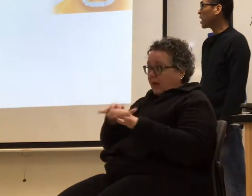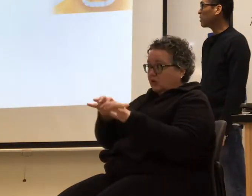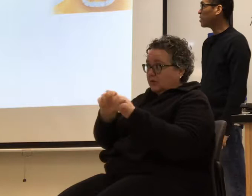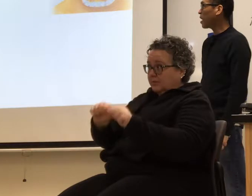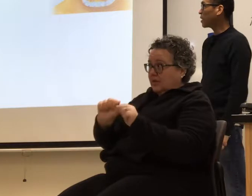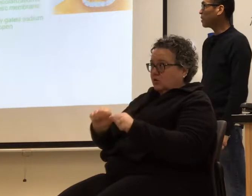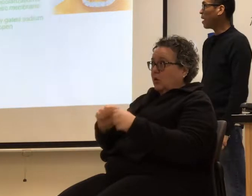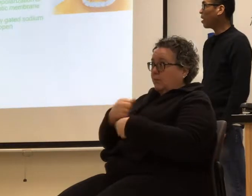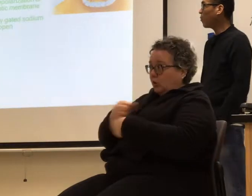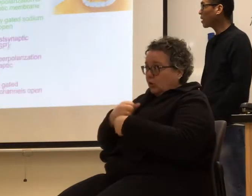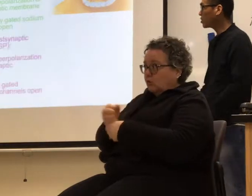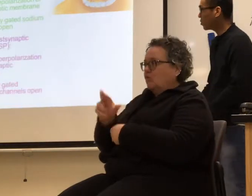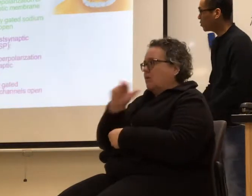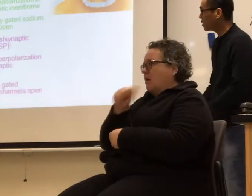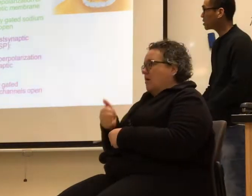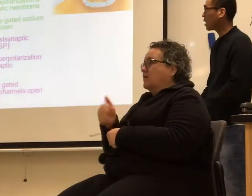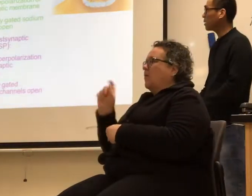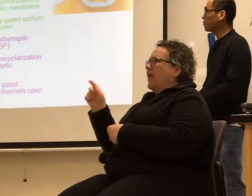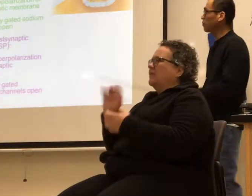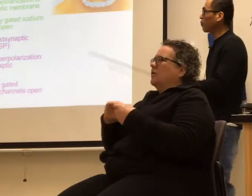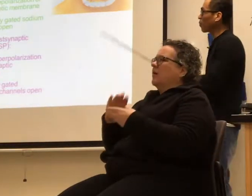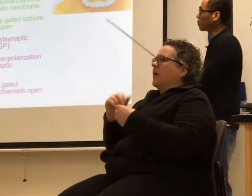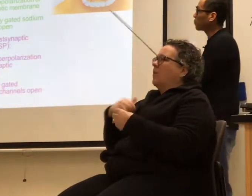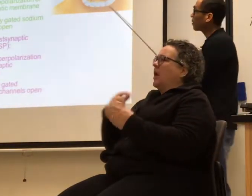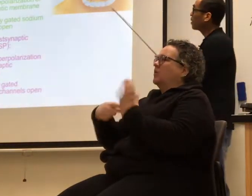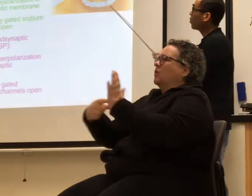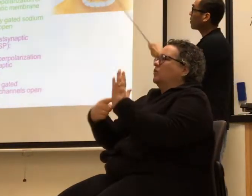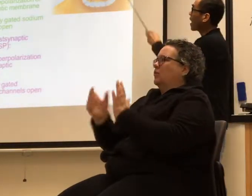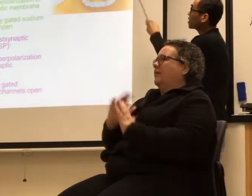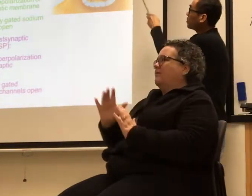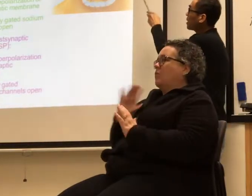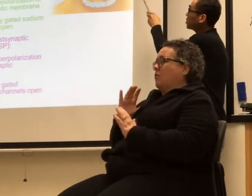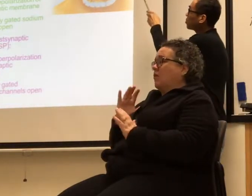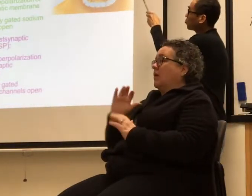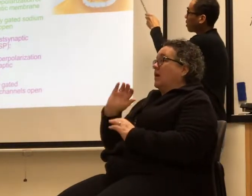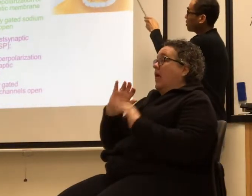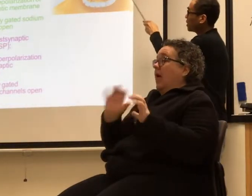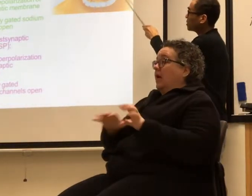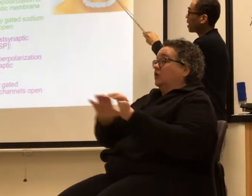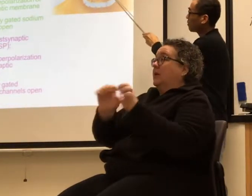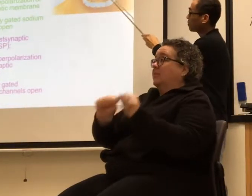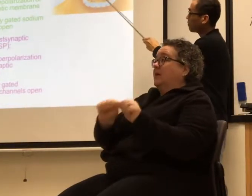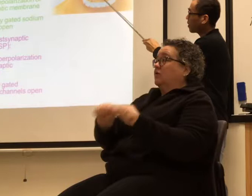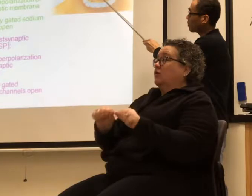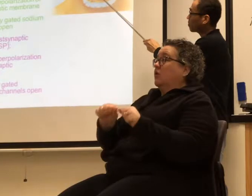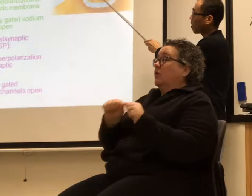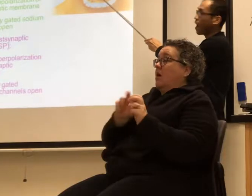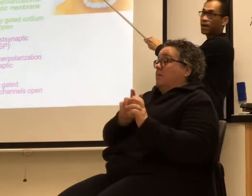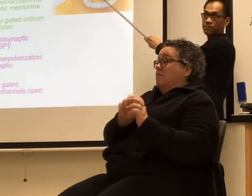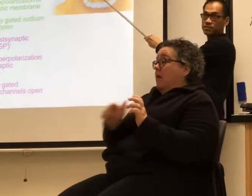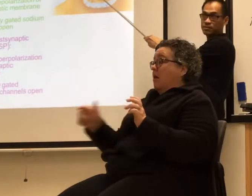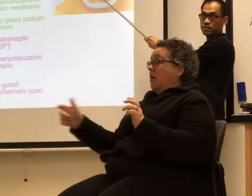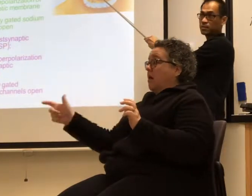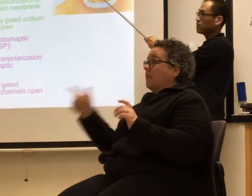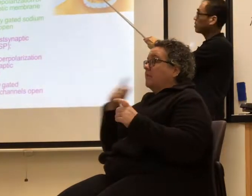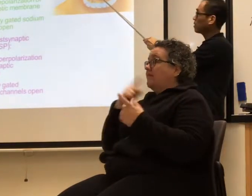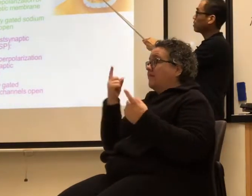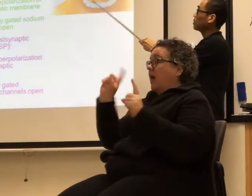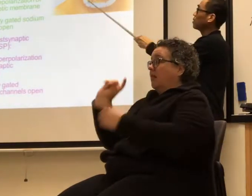this is kind of talking about what I showed you this slide before. When the action potential propagates down and finally